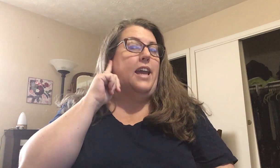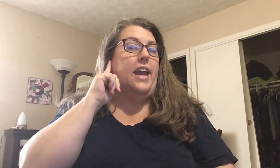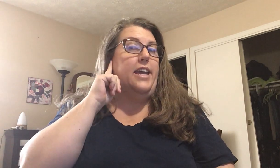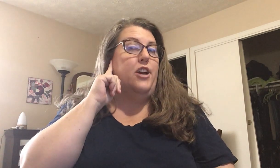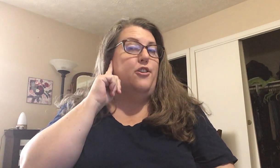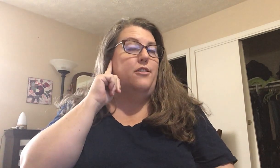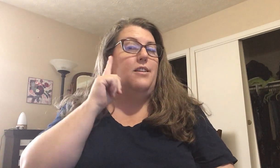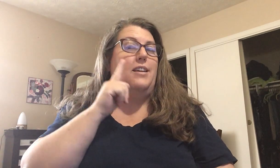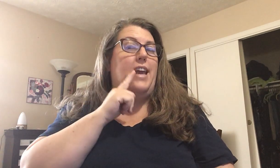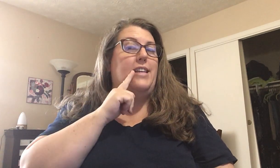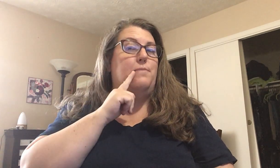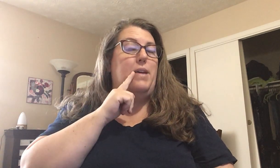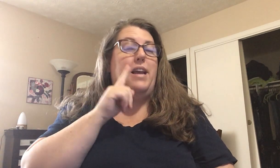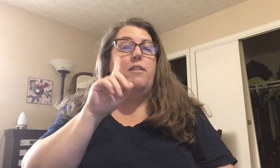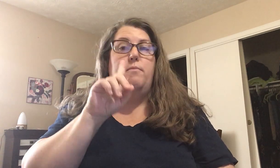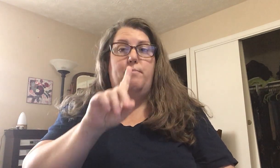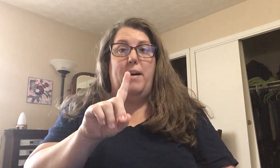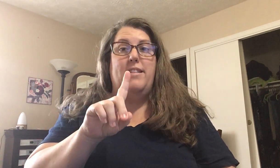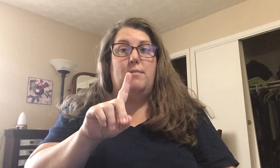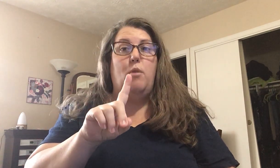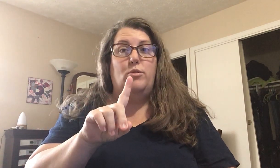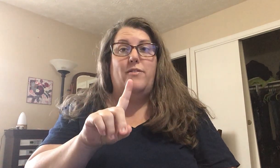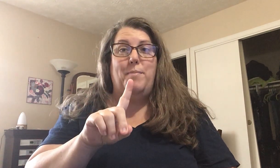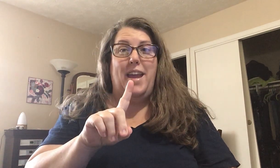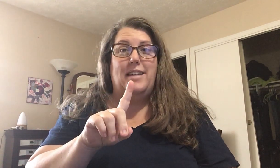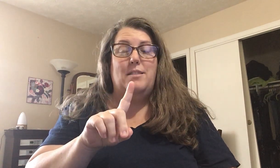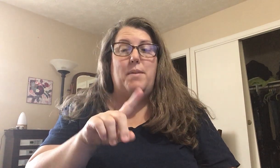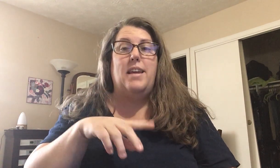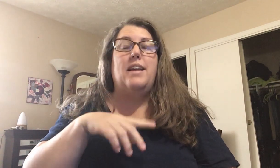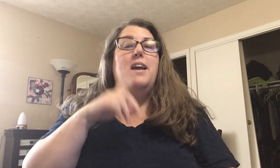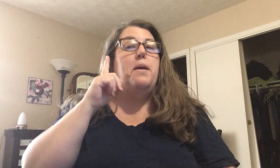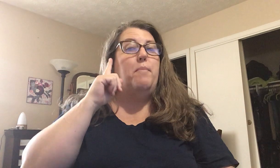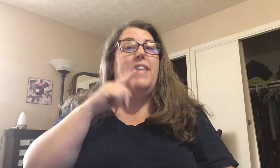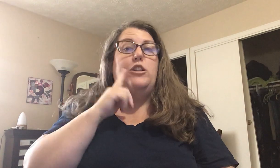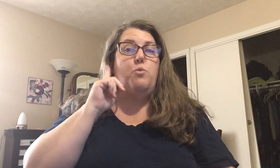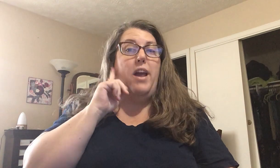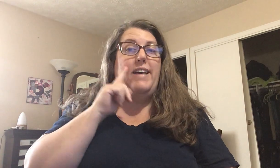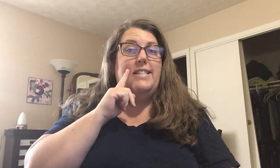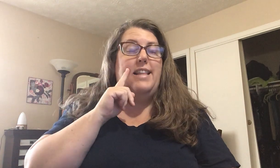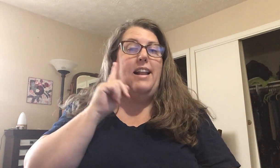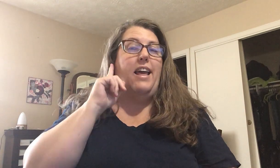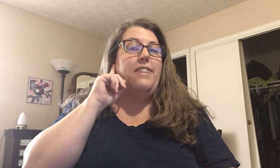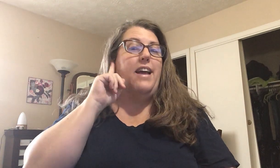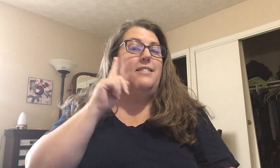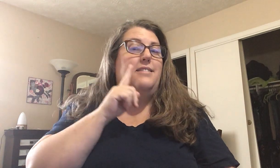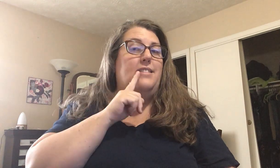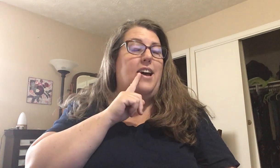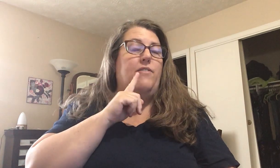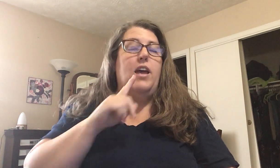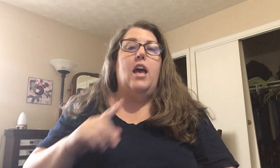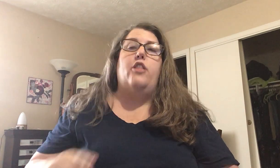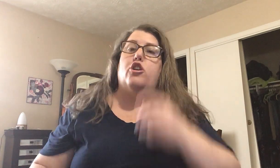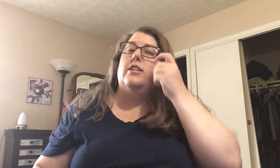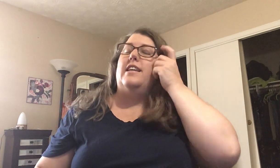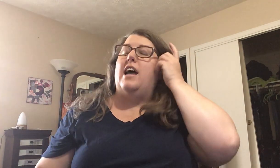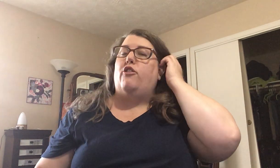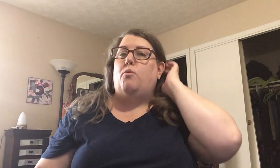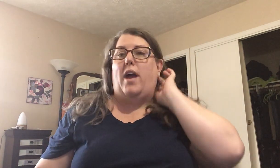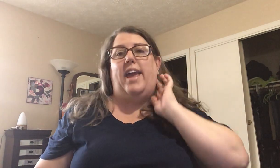Can't hear, can't speak, but most of them can speak. But that's why that like that. Deaf. There's another way